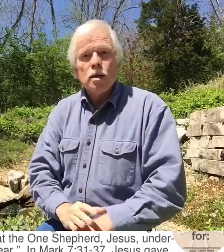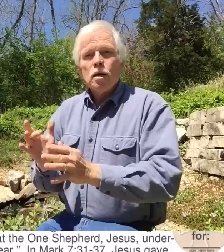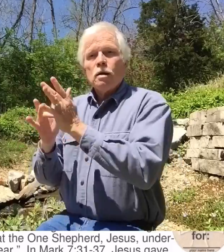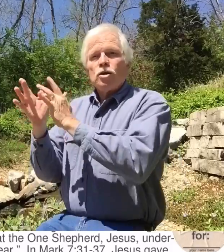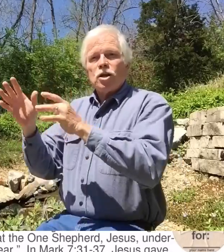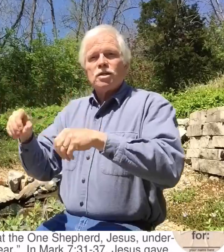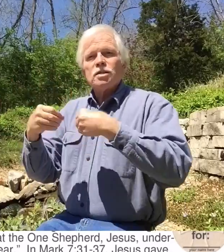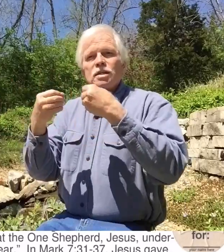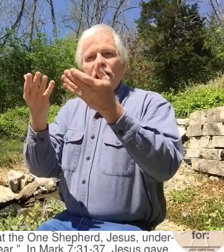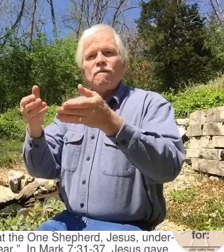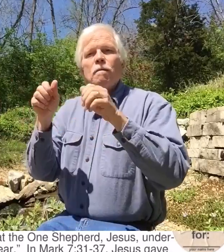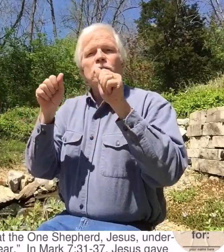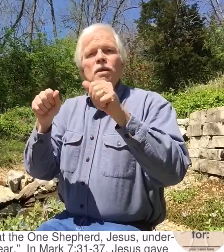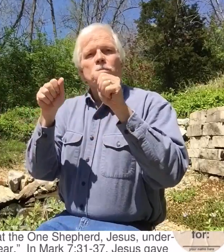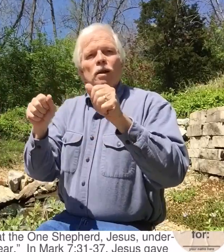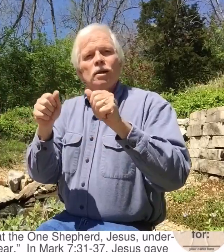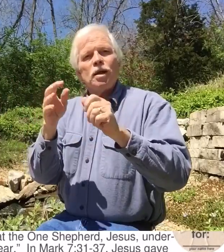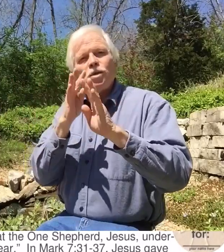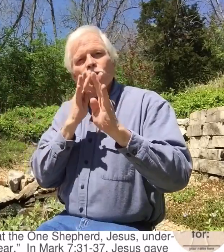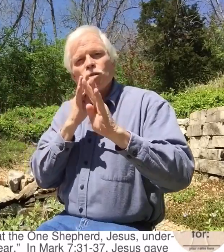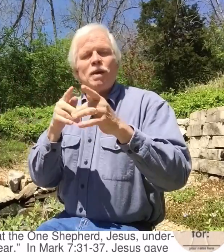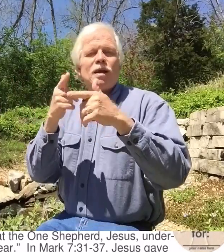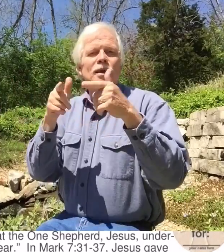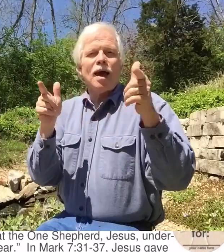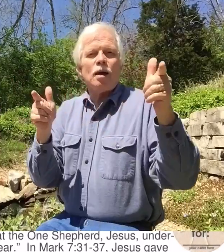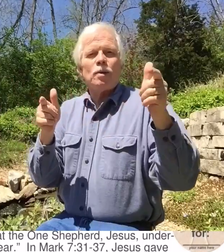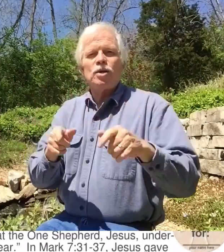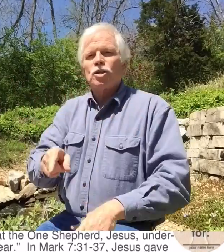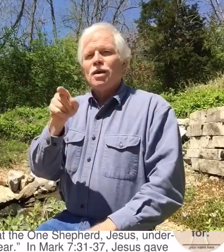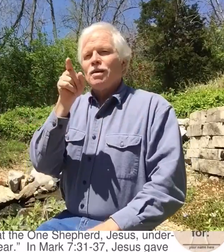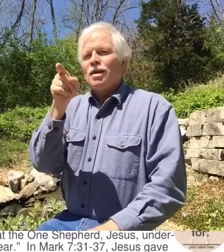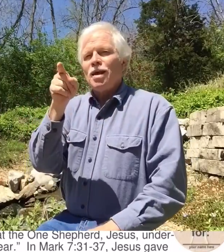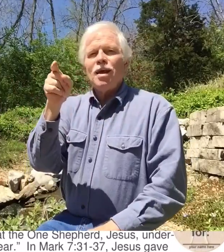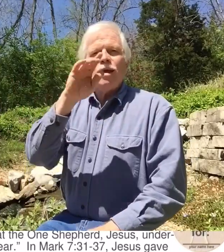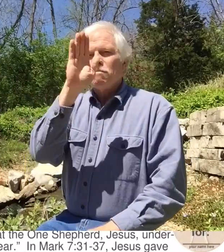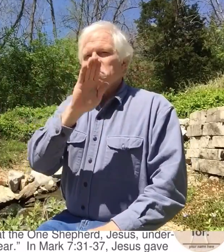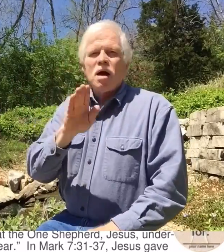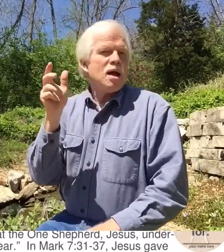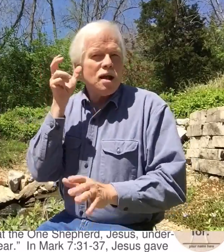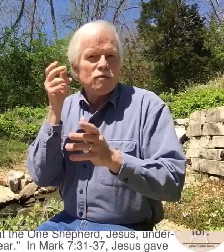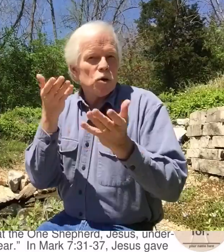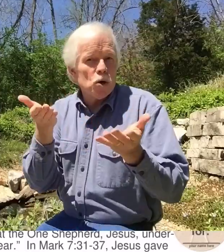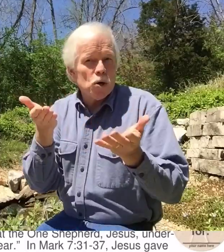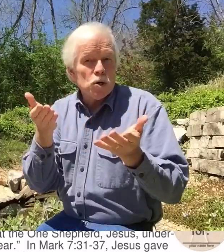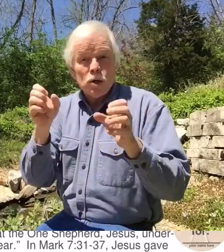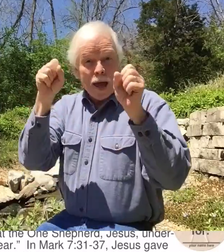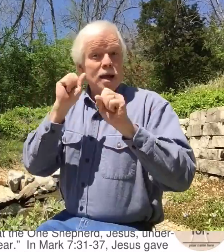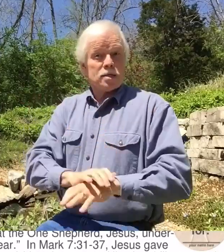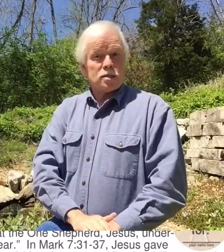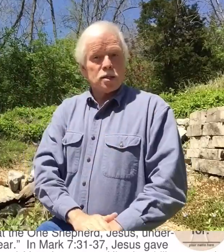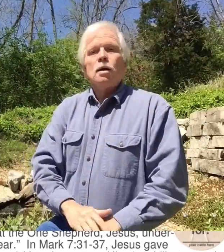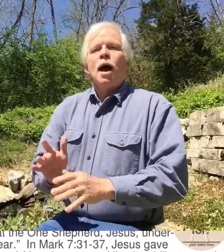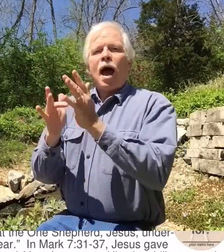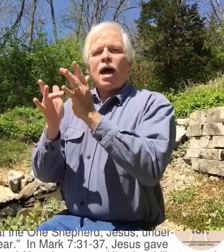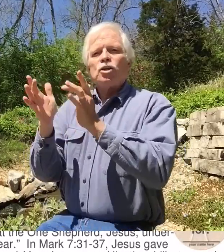Jesus gave him the ability to speak a language that he had never heard yes and